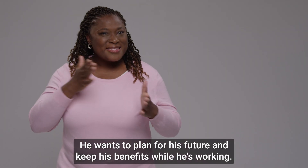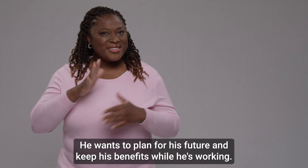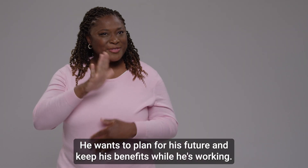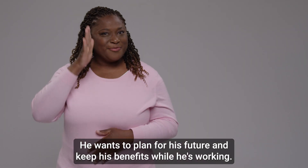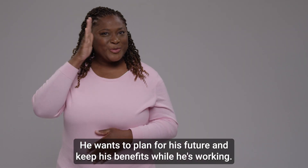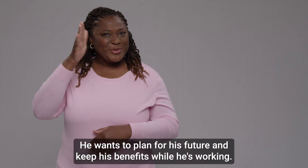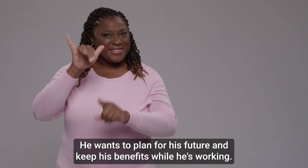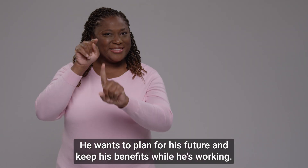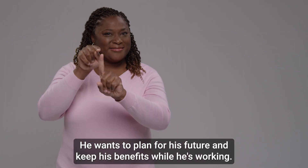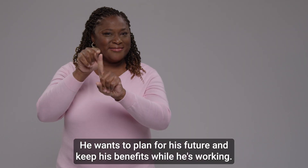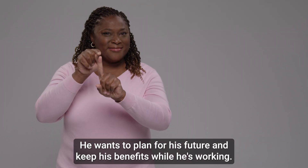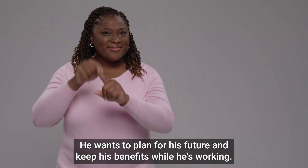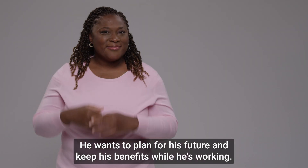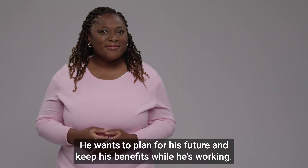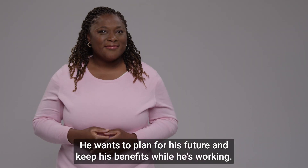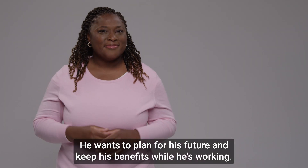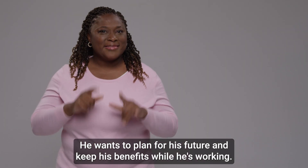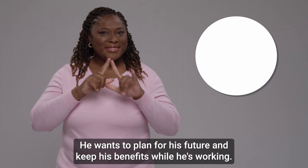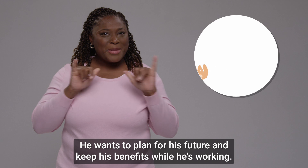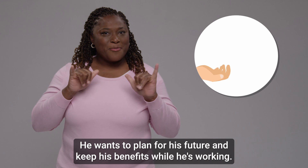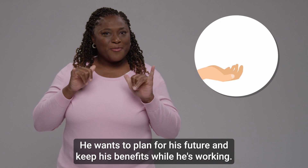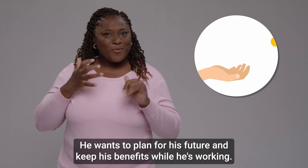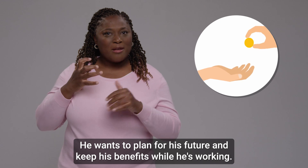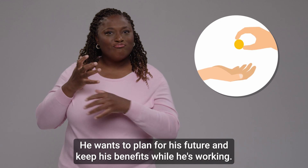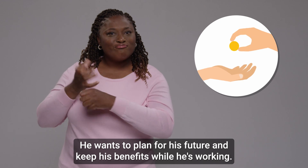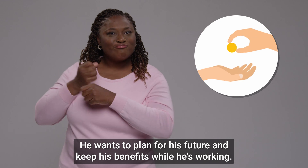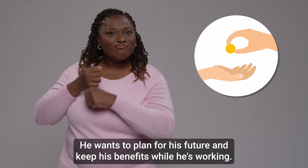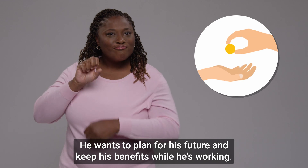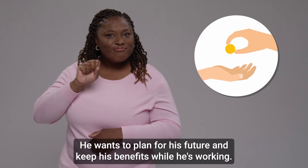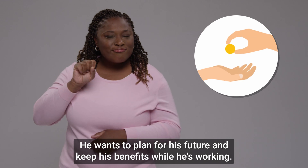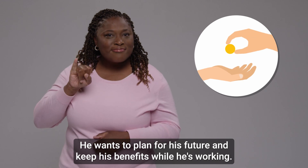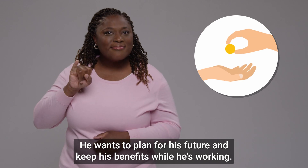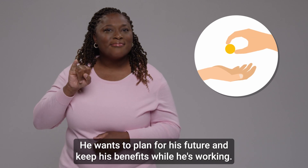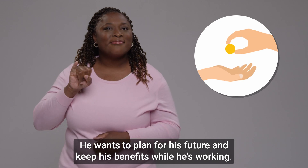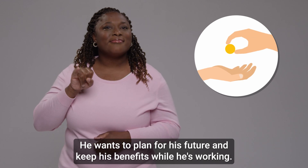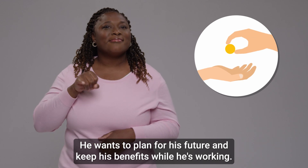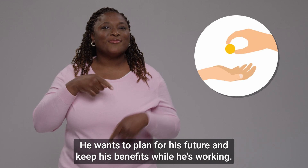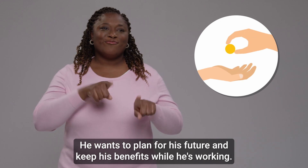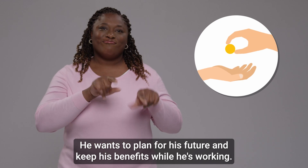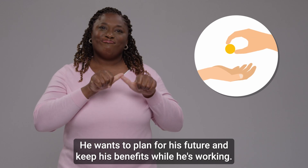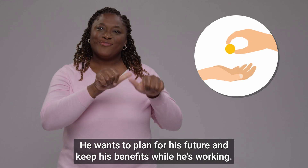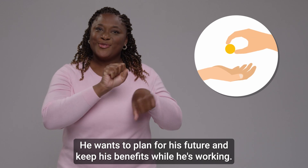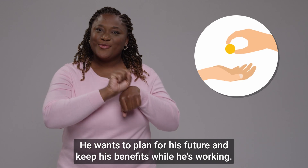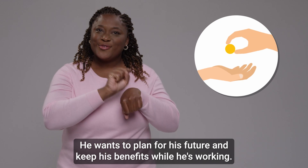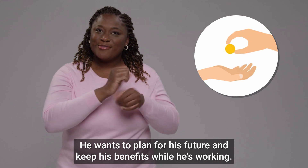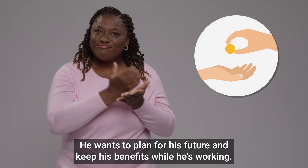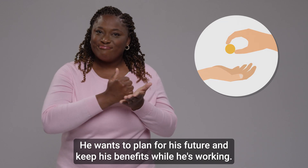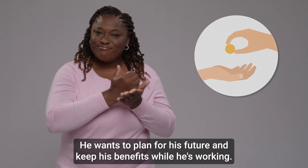He wants to plan for his future and keep his benefits while he's working. But these restrictions didn't allow